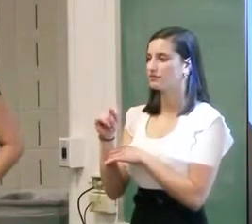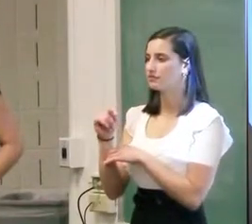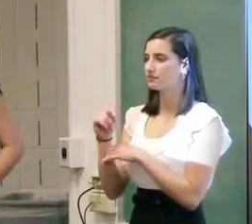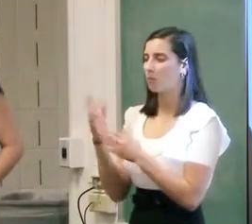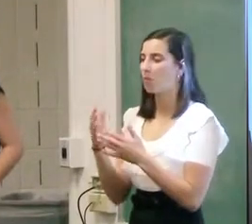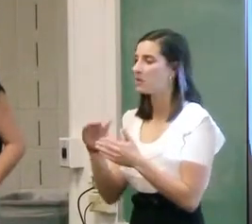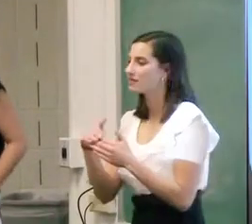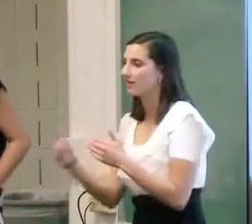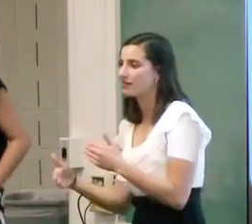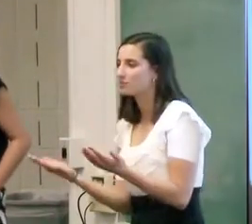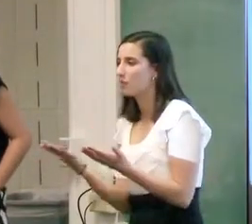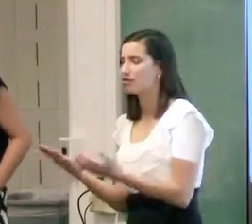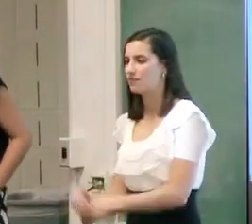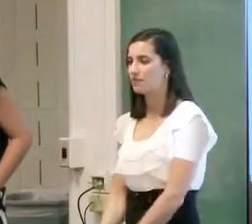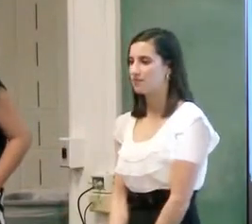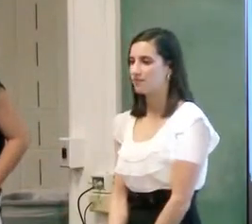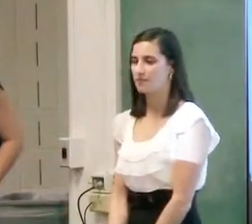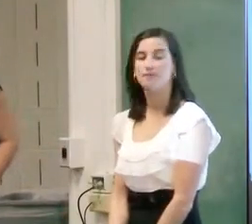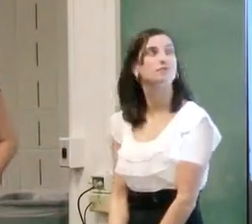next?